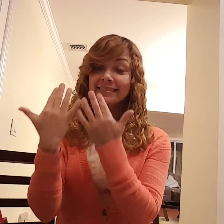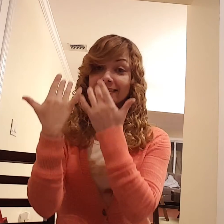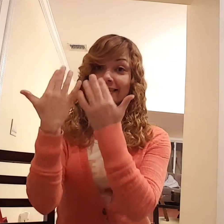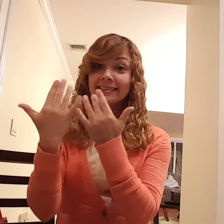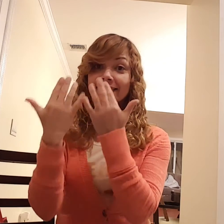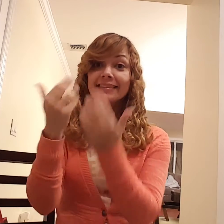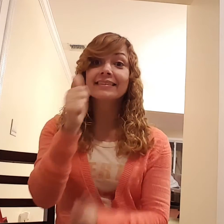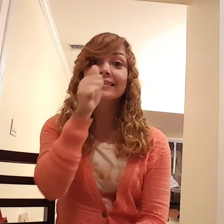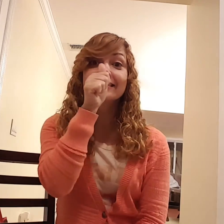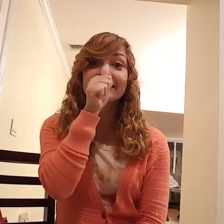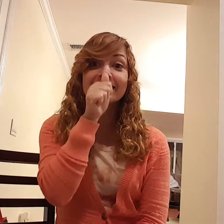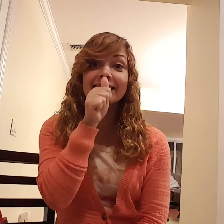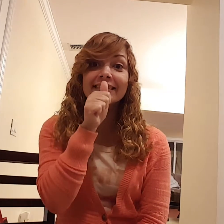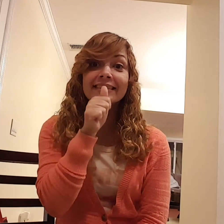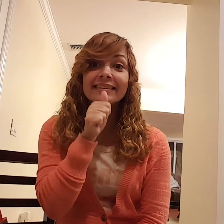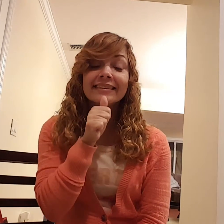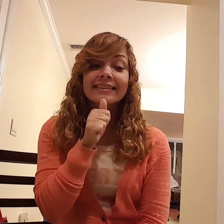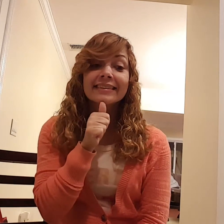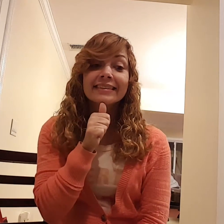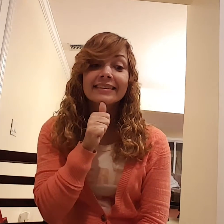for it patiently.